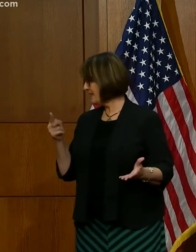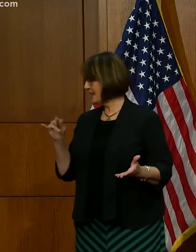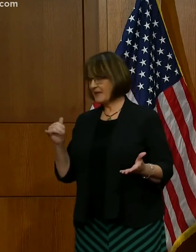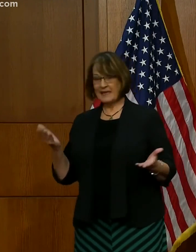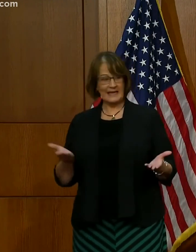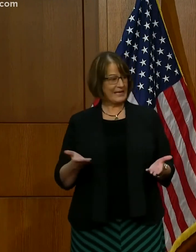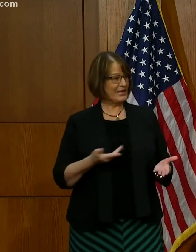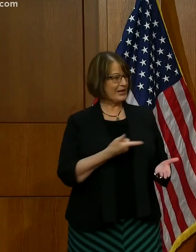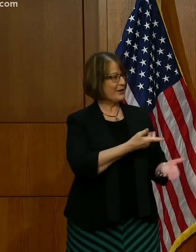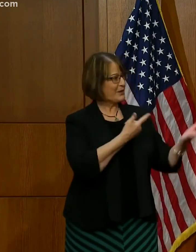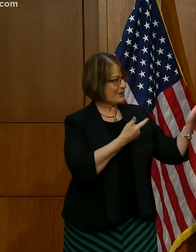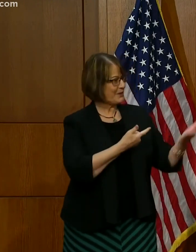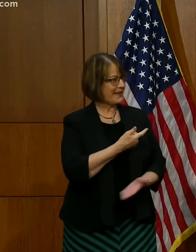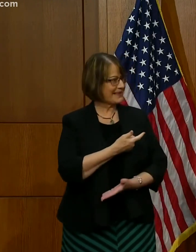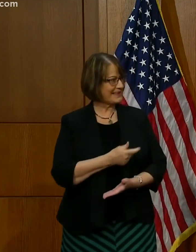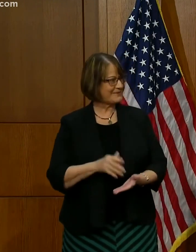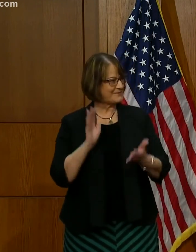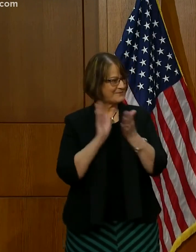welcome.